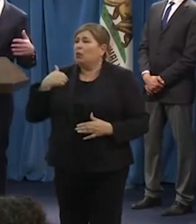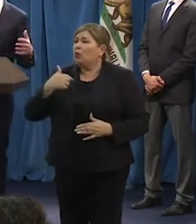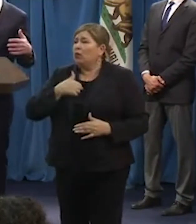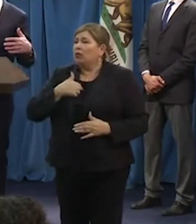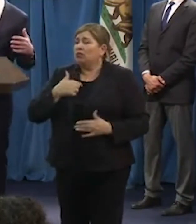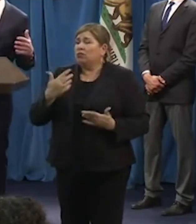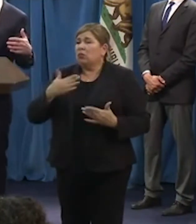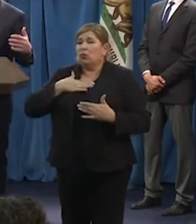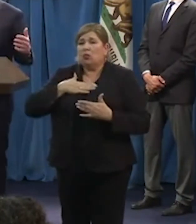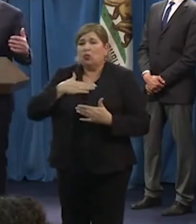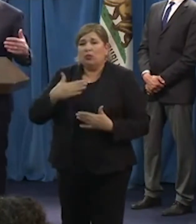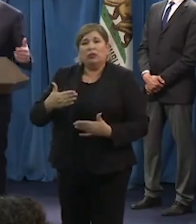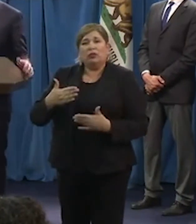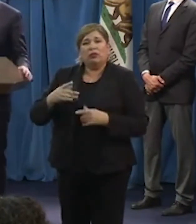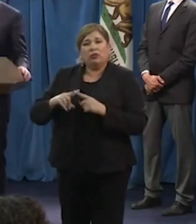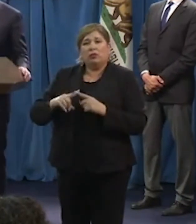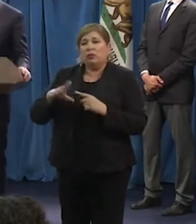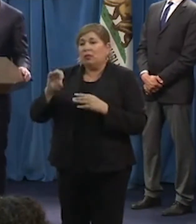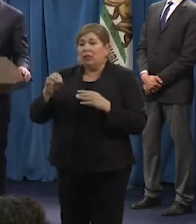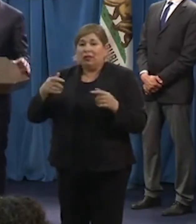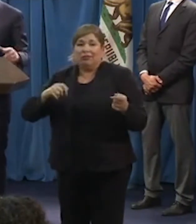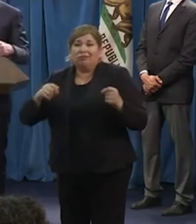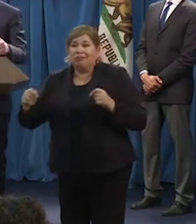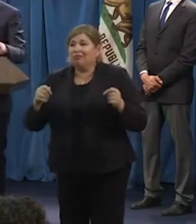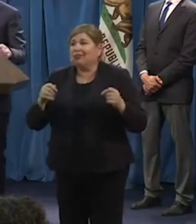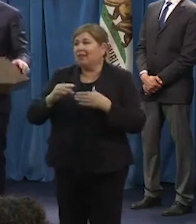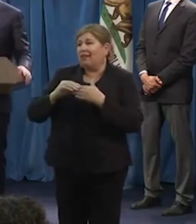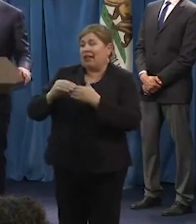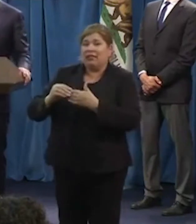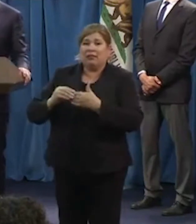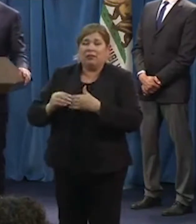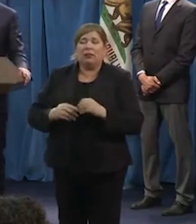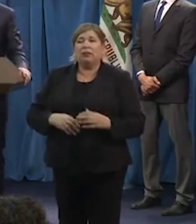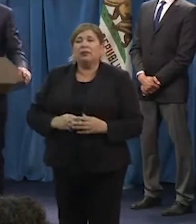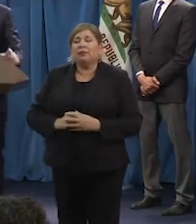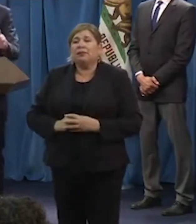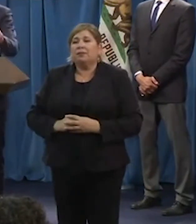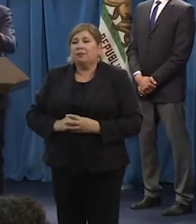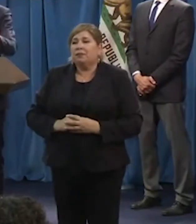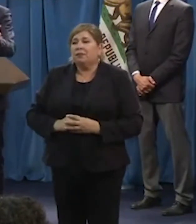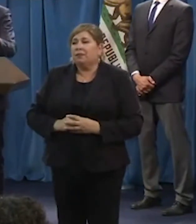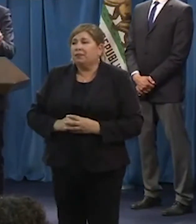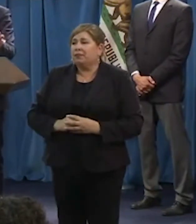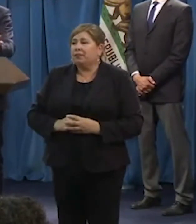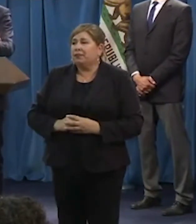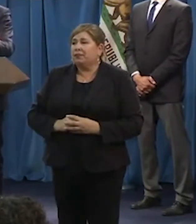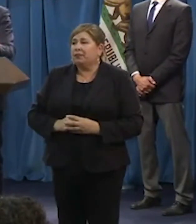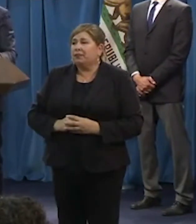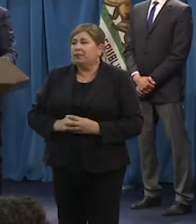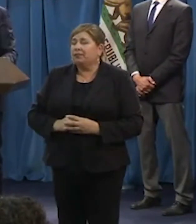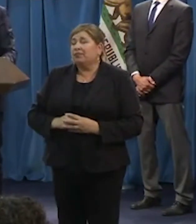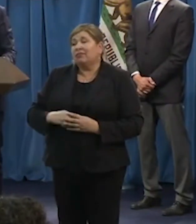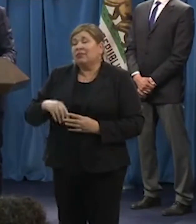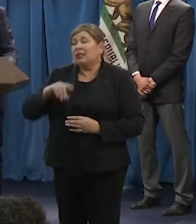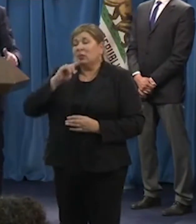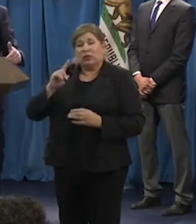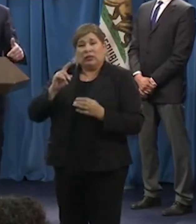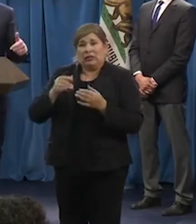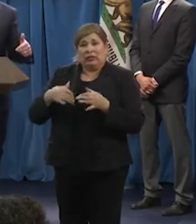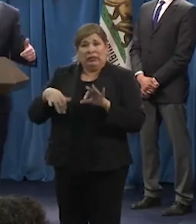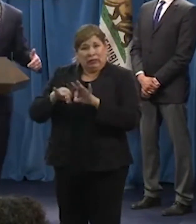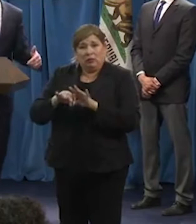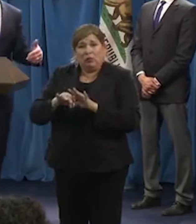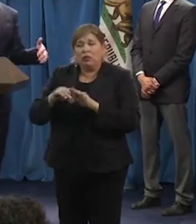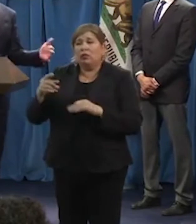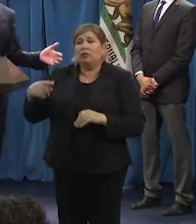And we're willing, you know, to be fluid in this. Let me talk about fluidity, and forgive me for belaboring this. This is just important for folks to know.